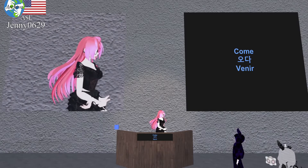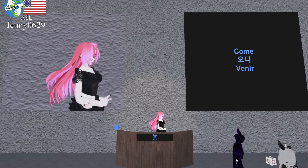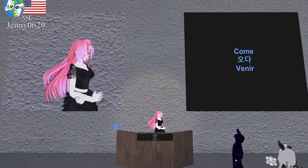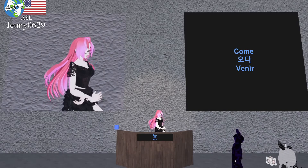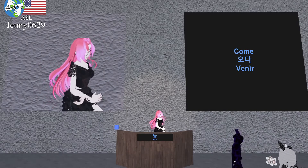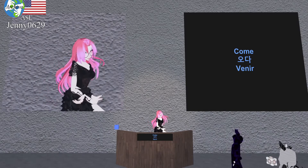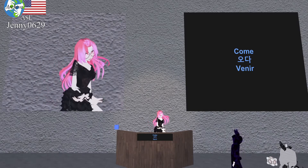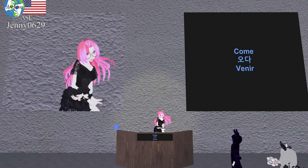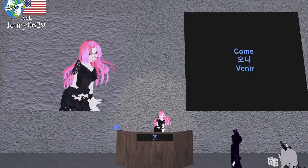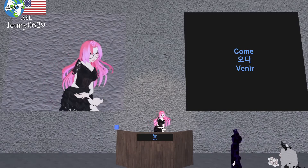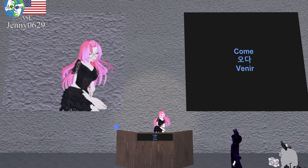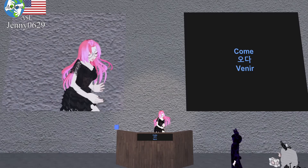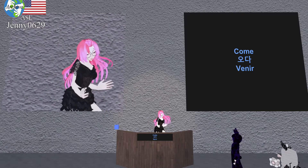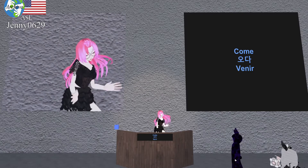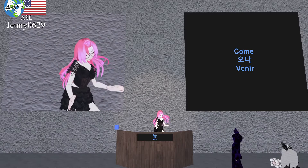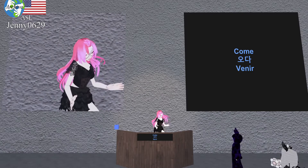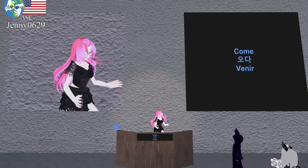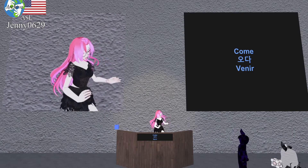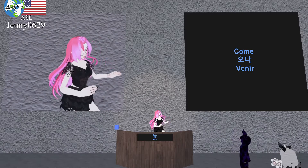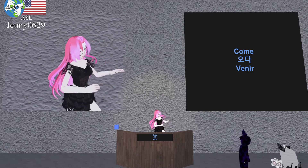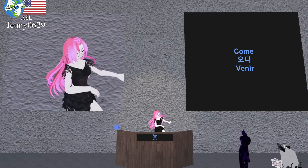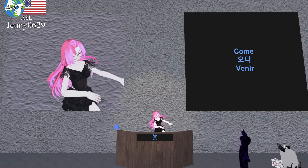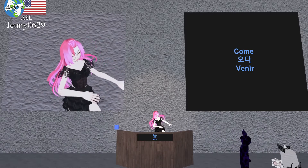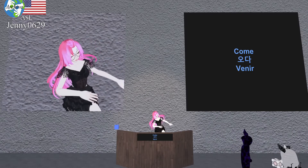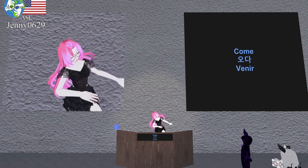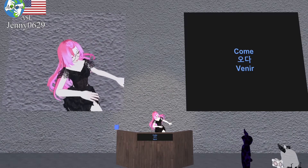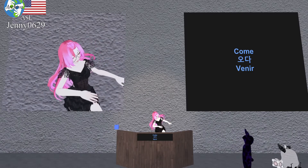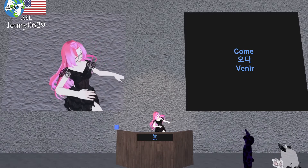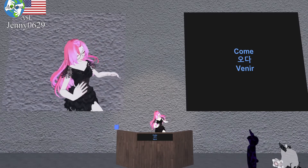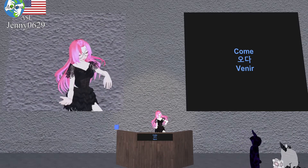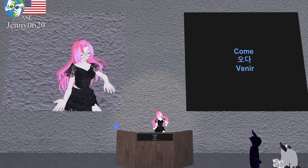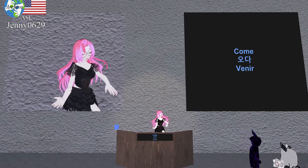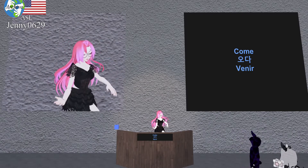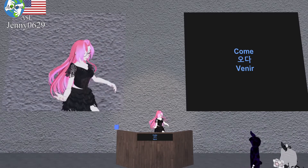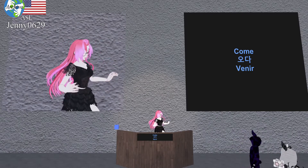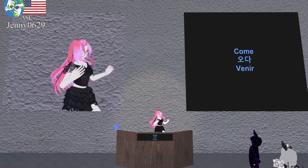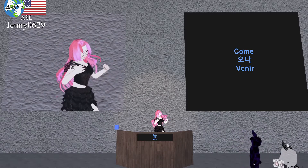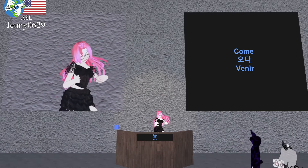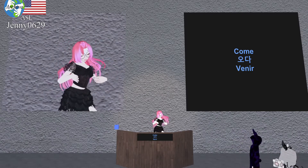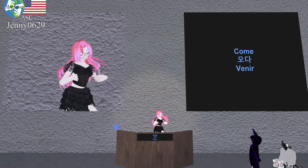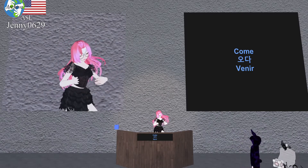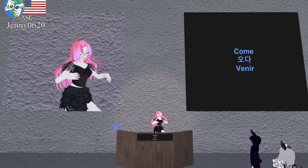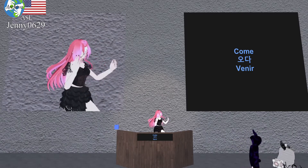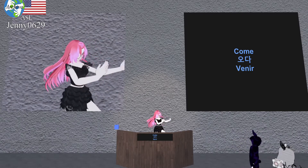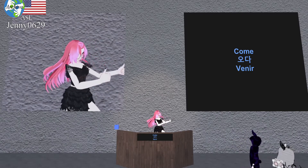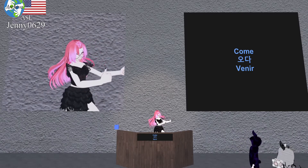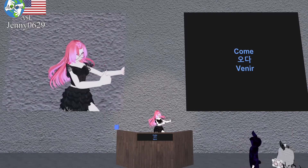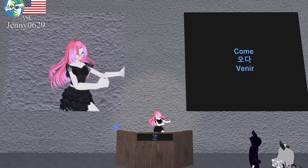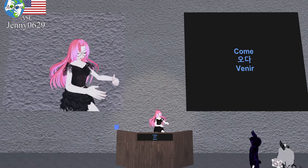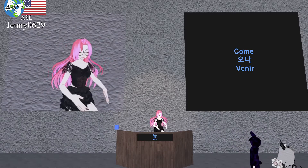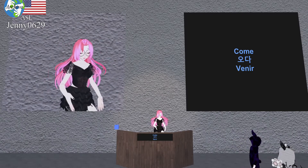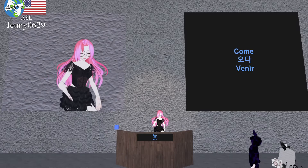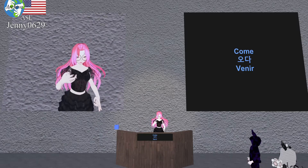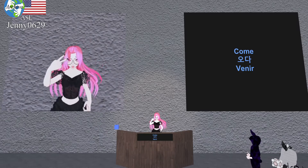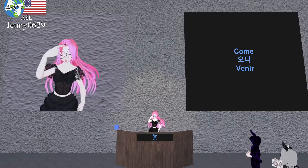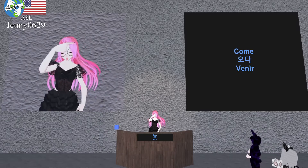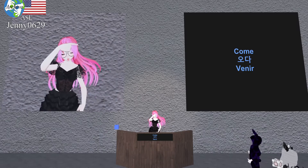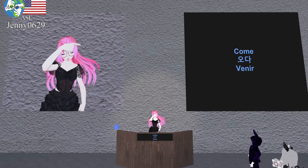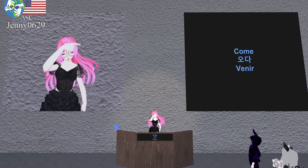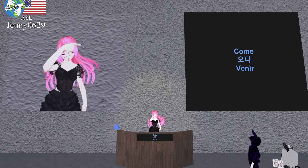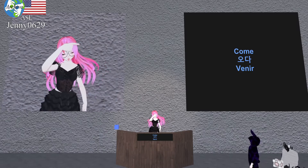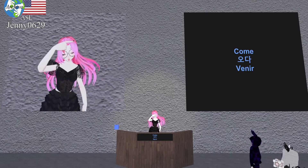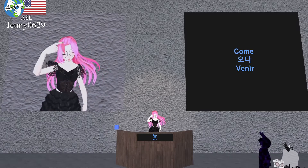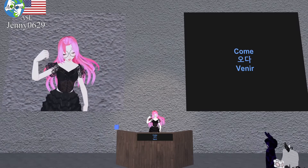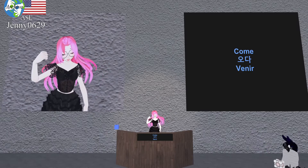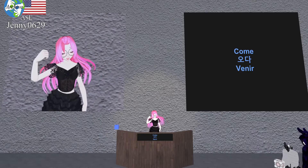Because. So, yeah, there's a sign for because. I will warn you, that's not exact ASL, that's PSE. But I teach PSE, so that's all good.